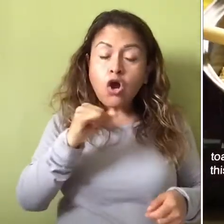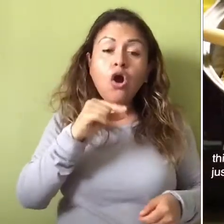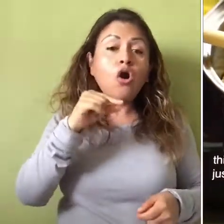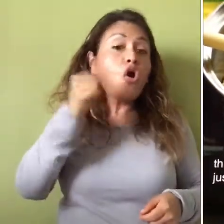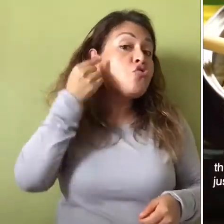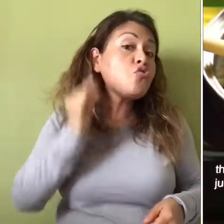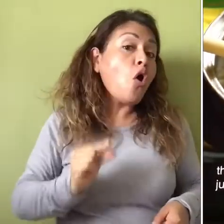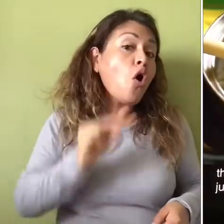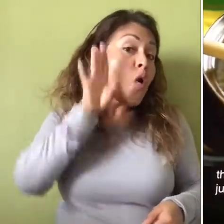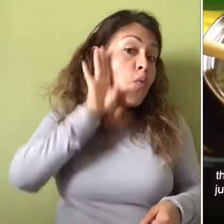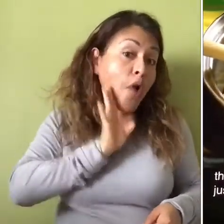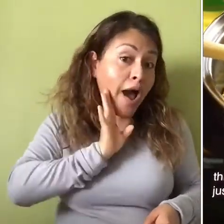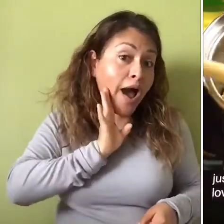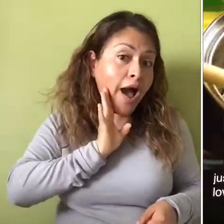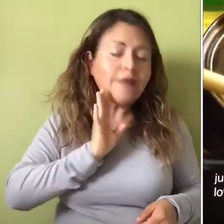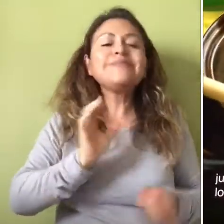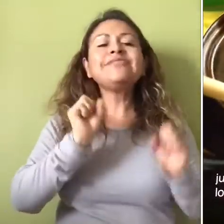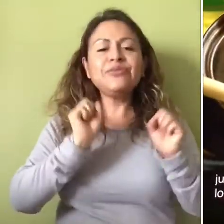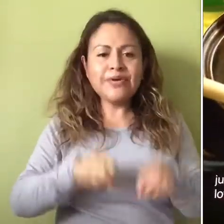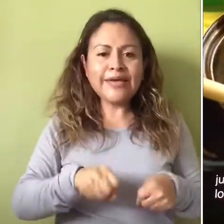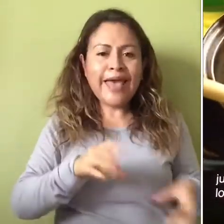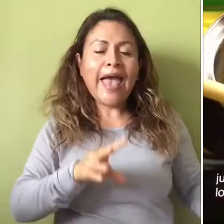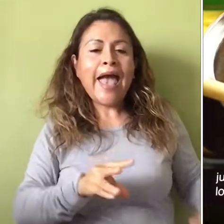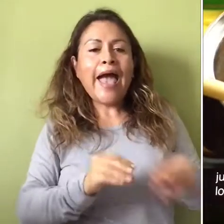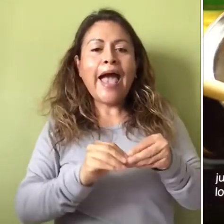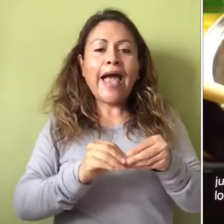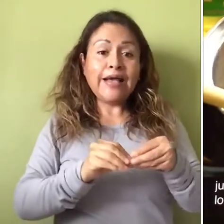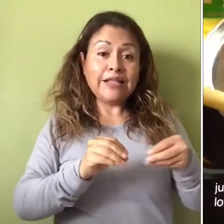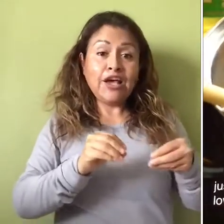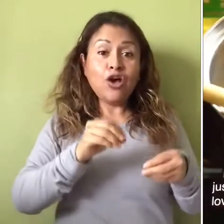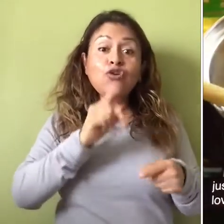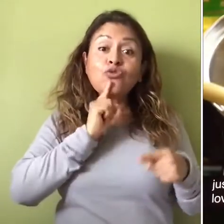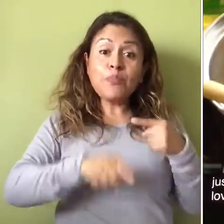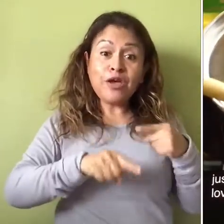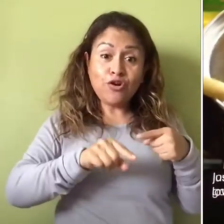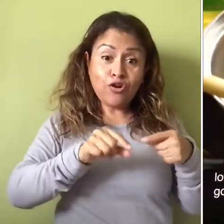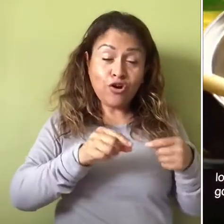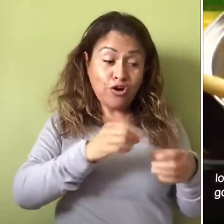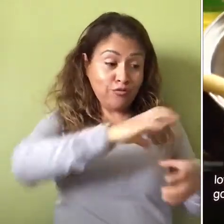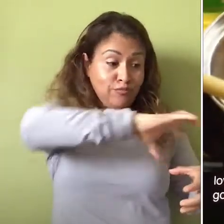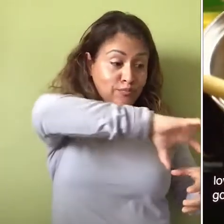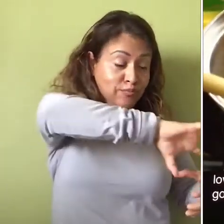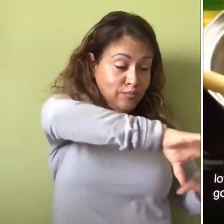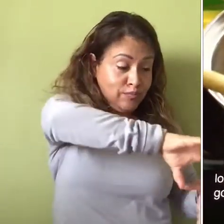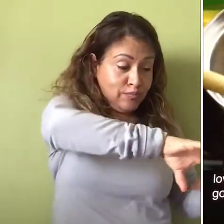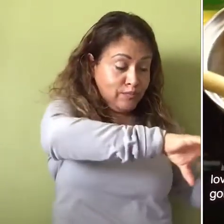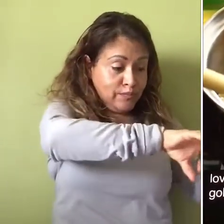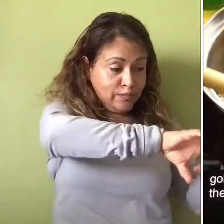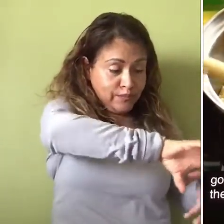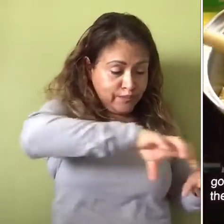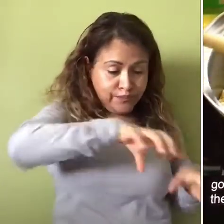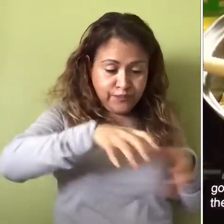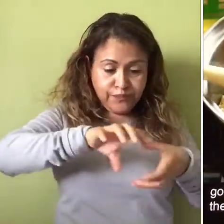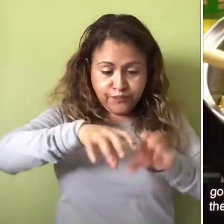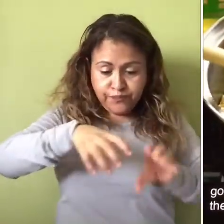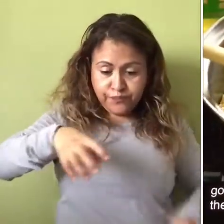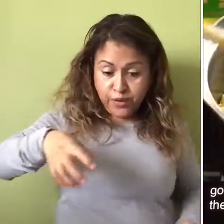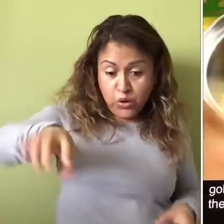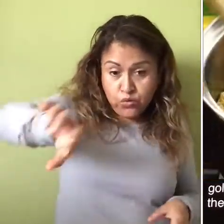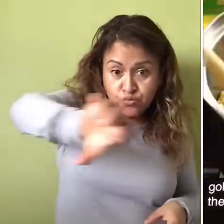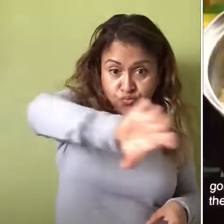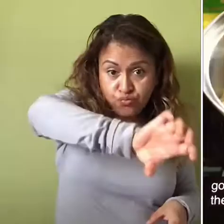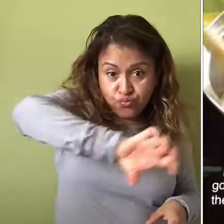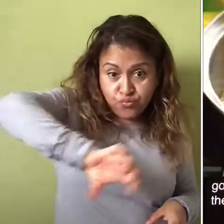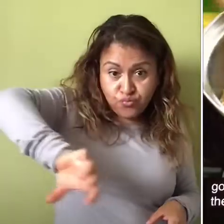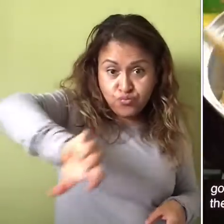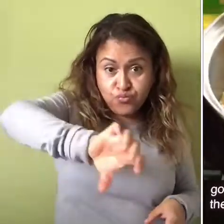ahead and add in the tomato, onion, and garlic mixture. Just pour that in there and stir this to coat the rice. And what you're going to do here is